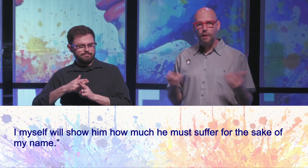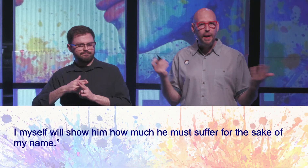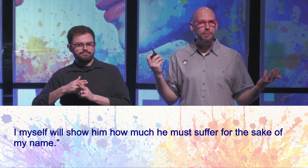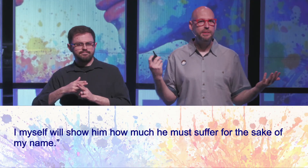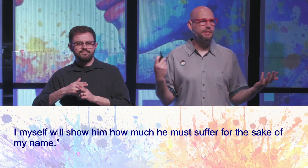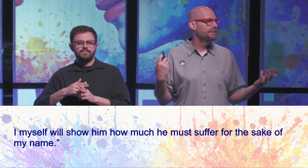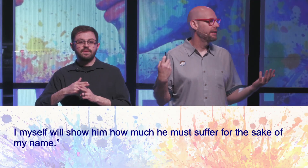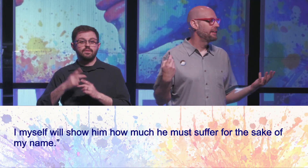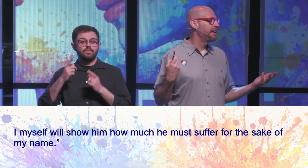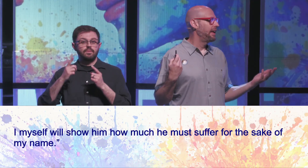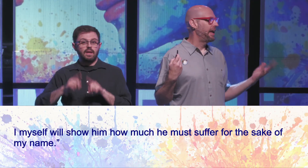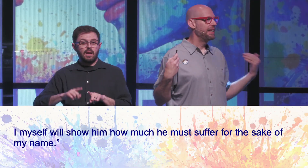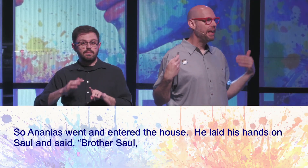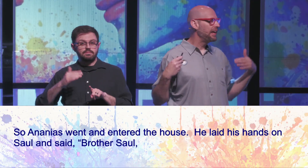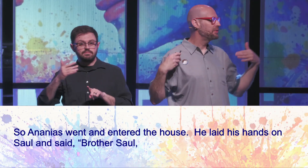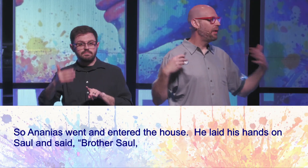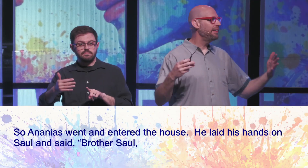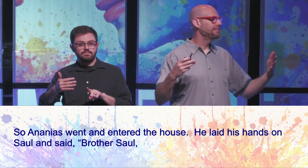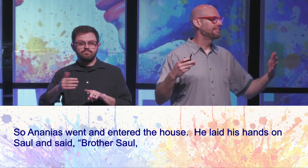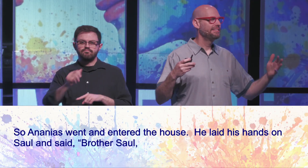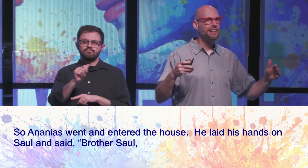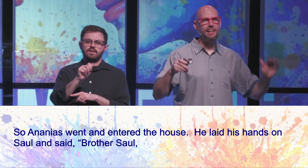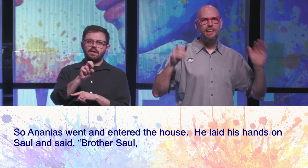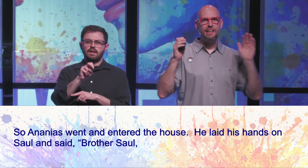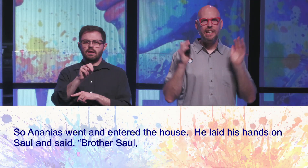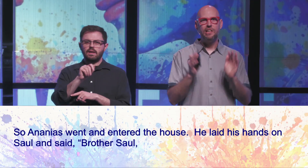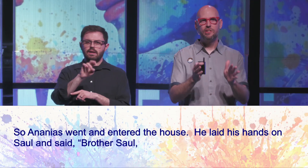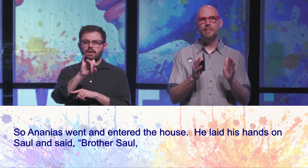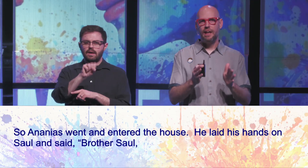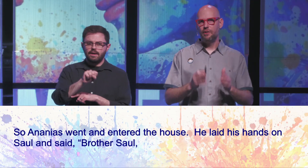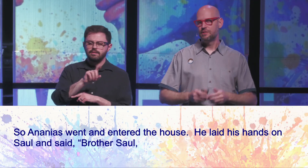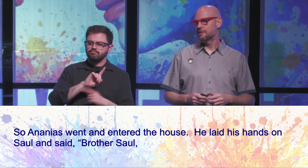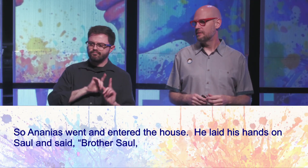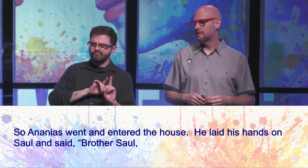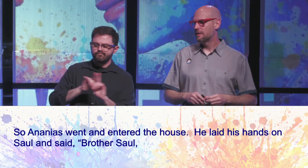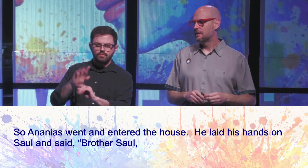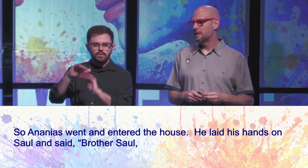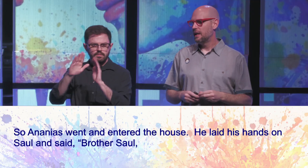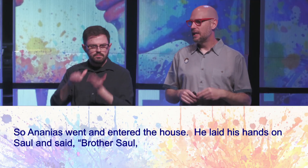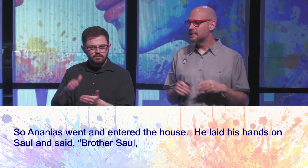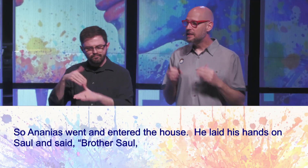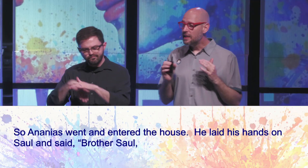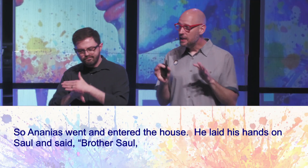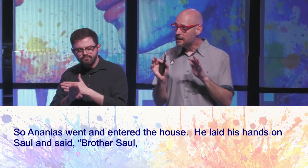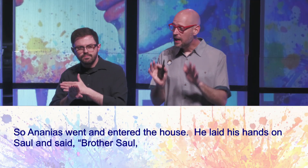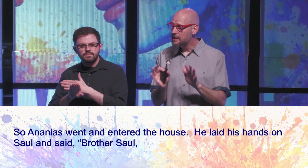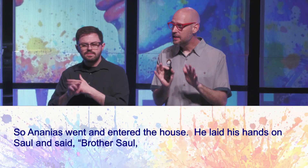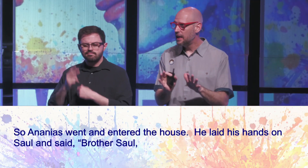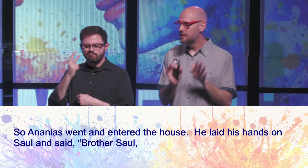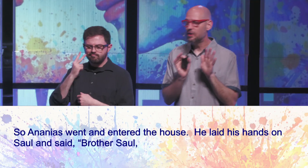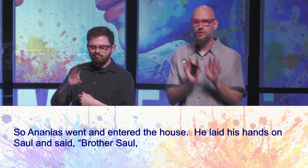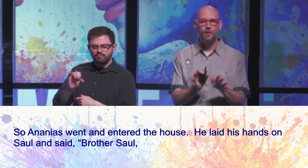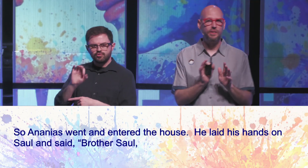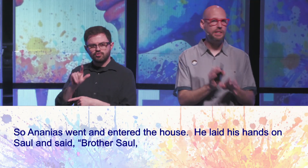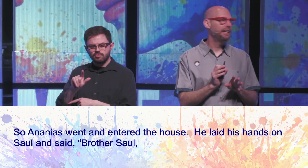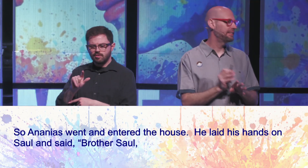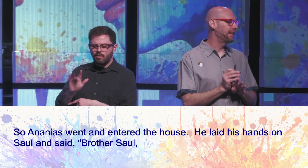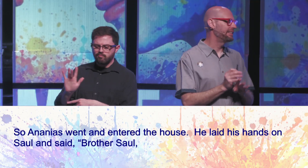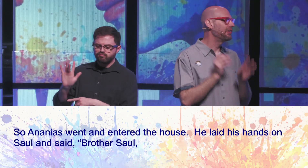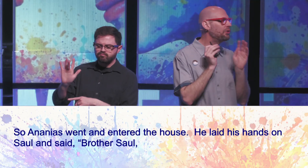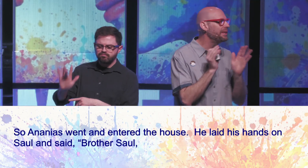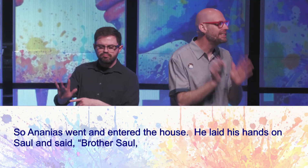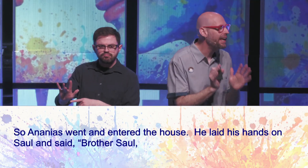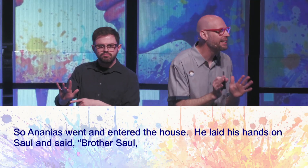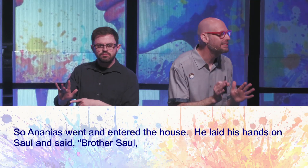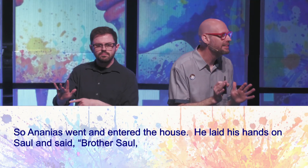And so what happens? Ananias went and he entered the house. And he laid his hands on Saul, the text